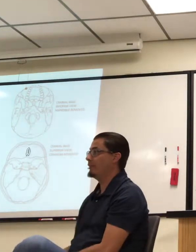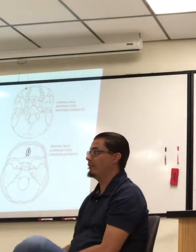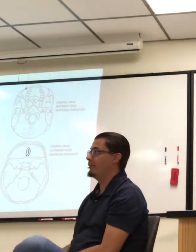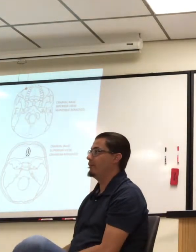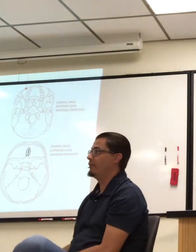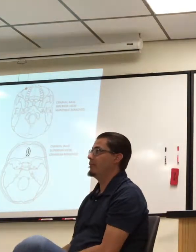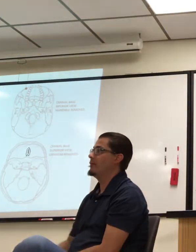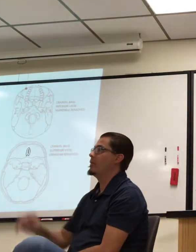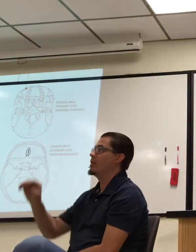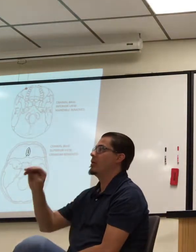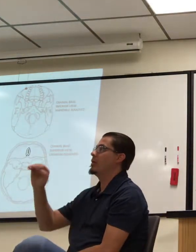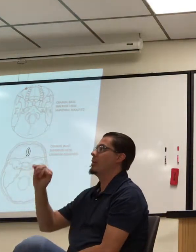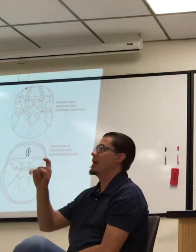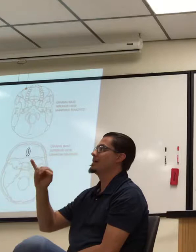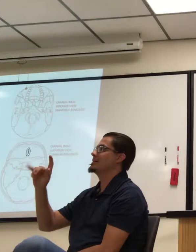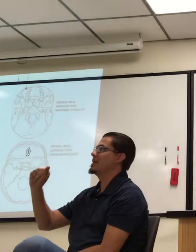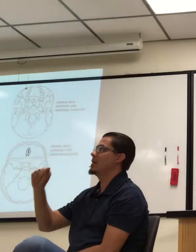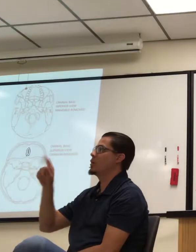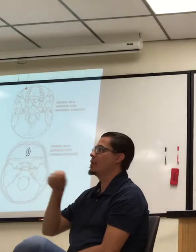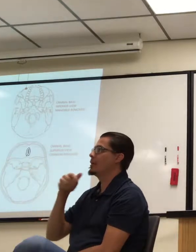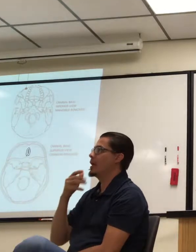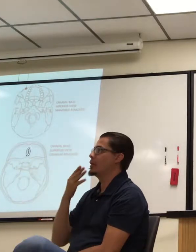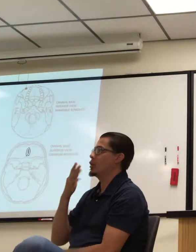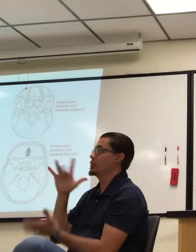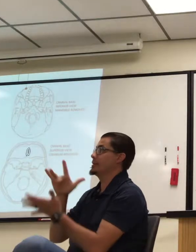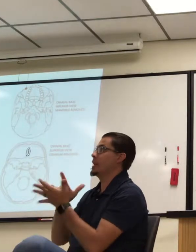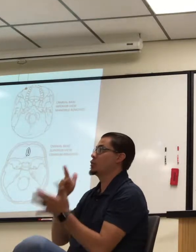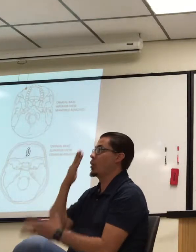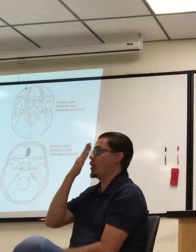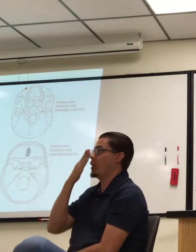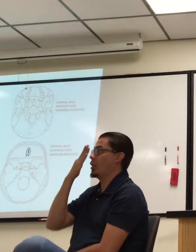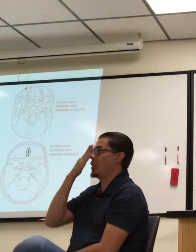The maxilla is pretty much your central face.